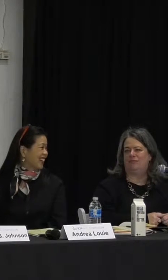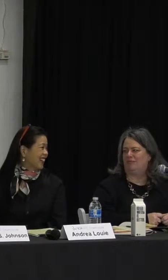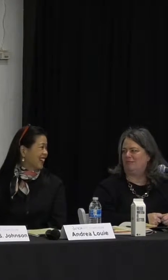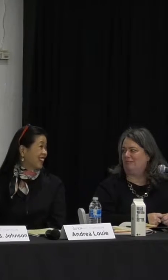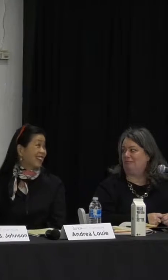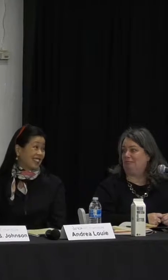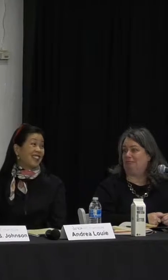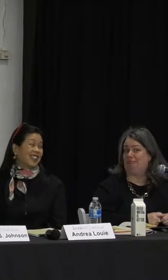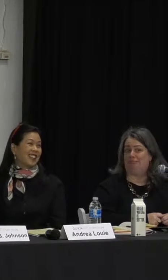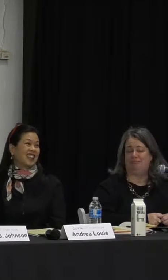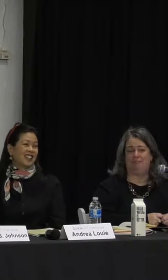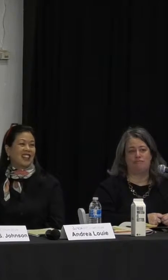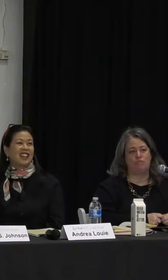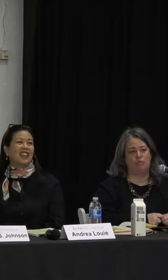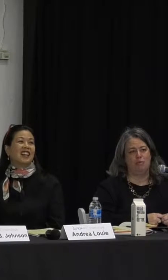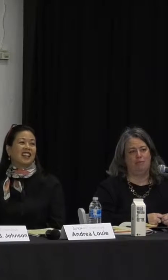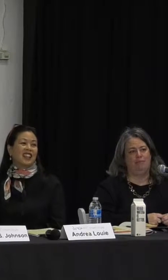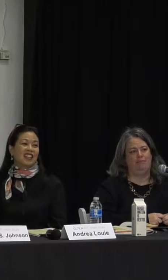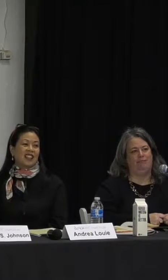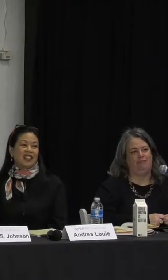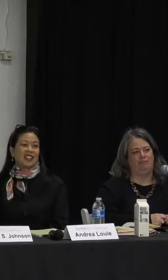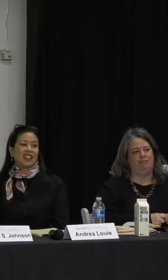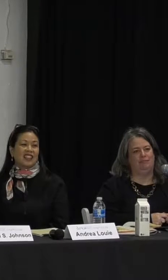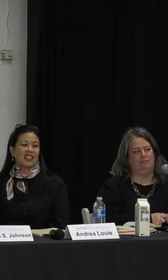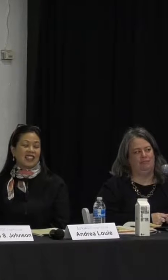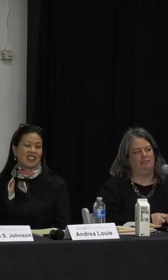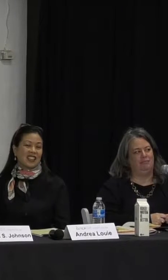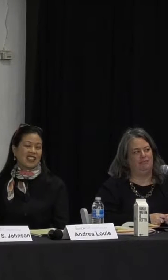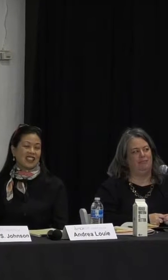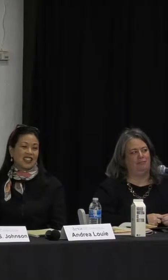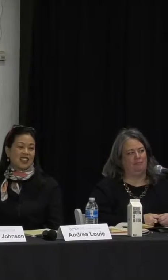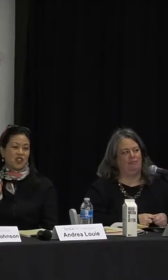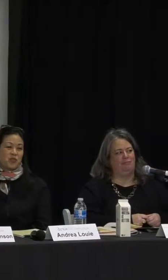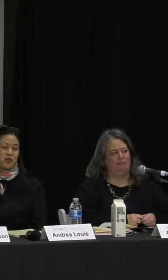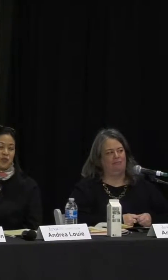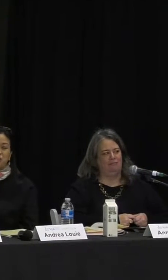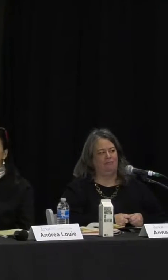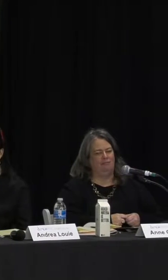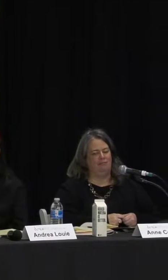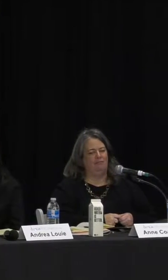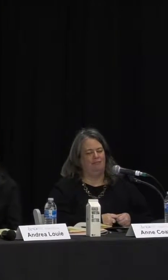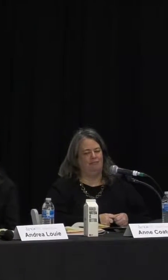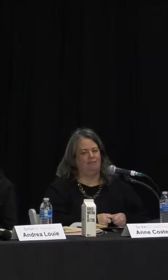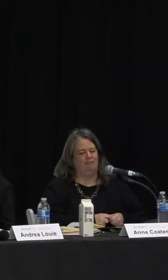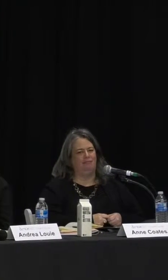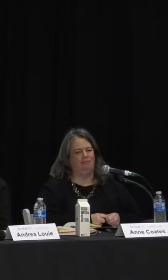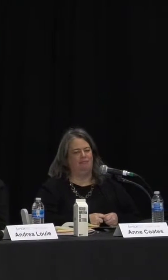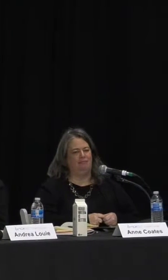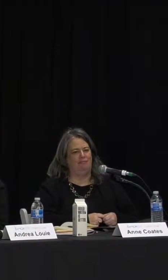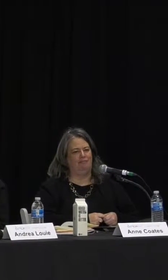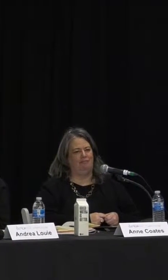that many organizations, companies, and community groups were not represented here in this study.